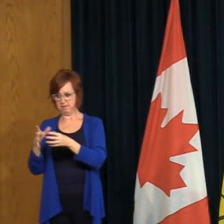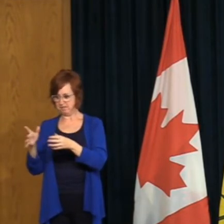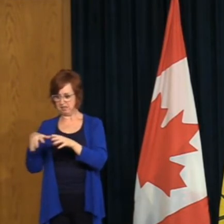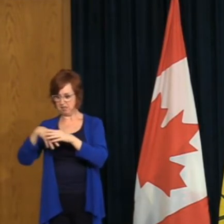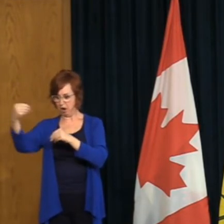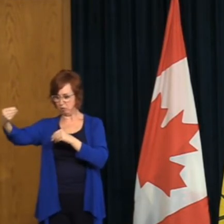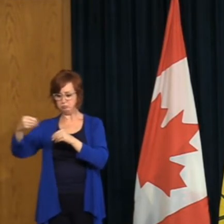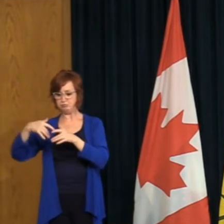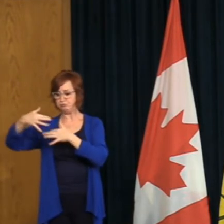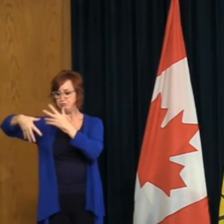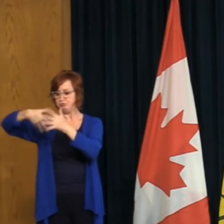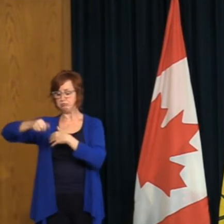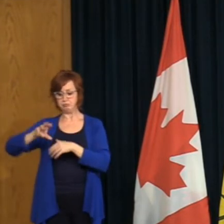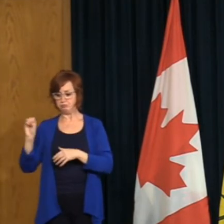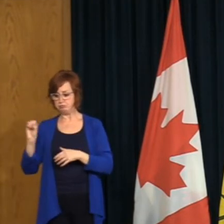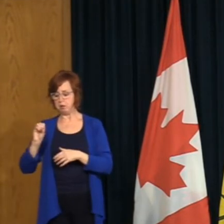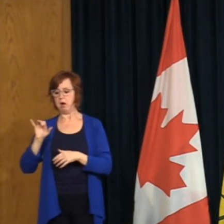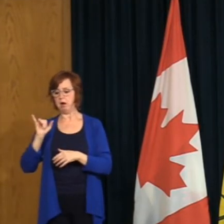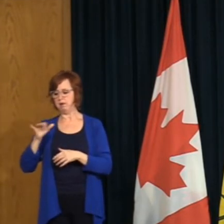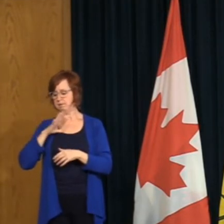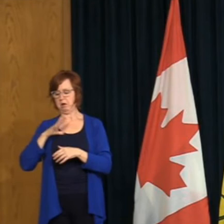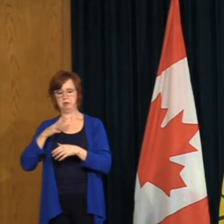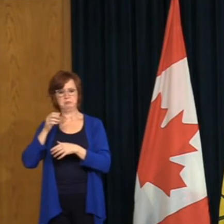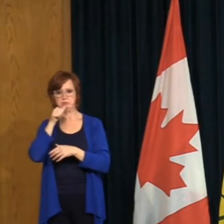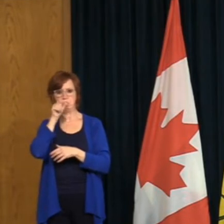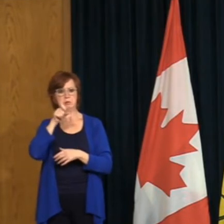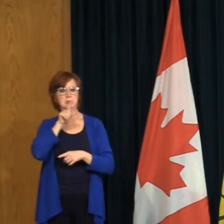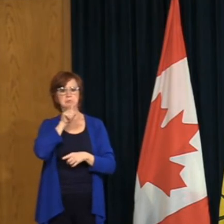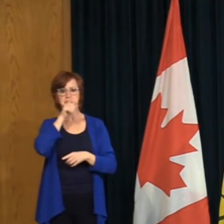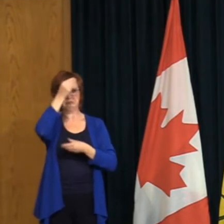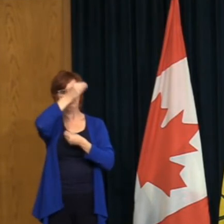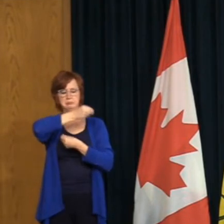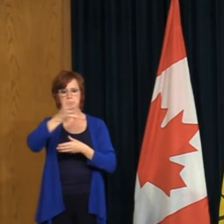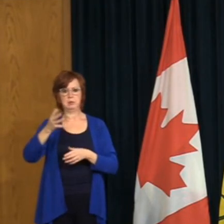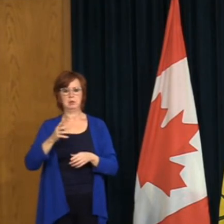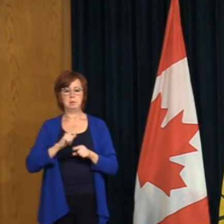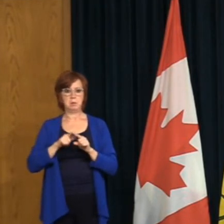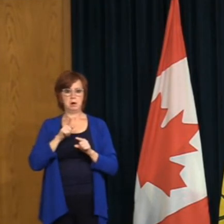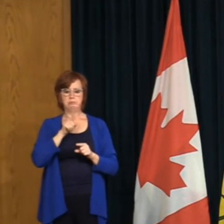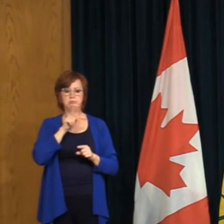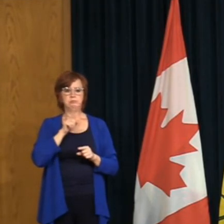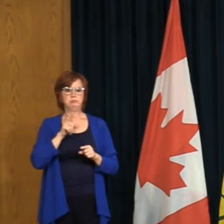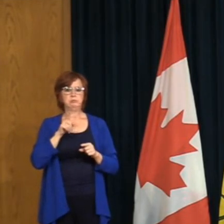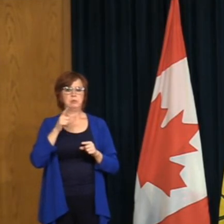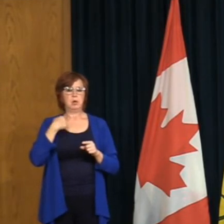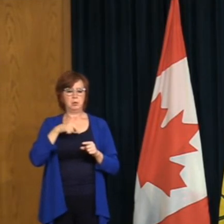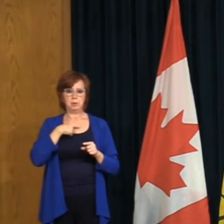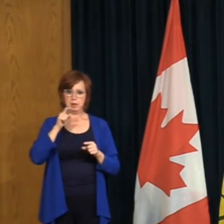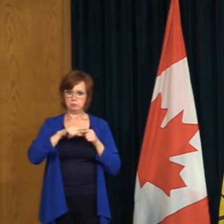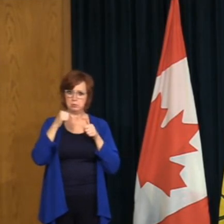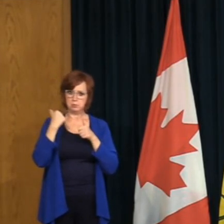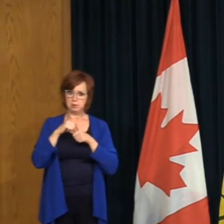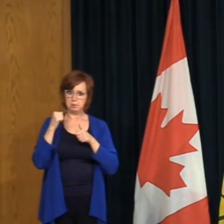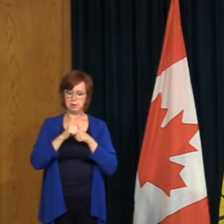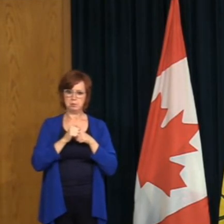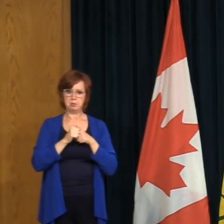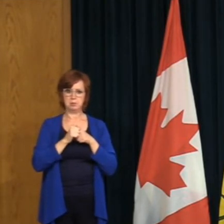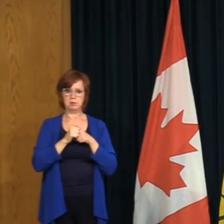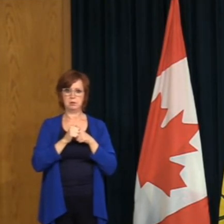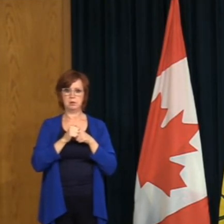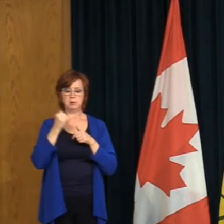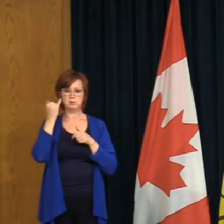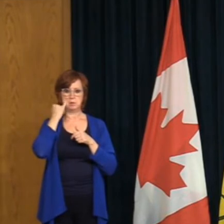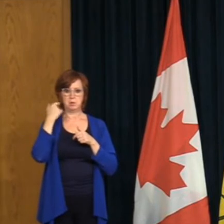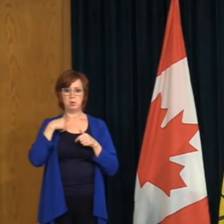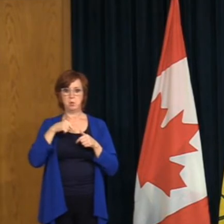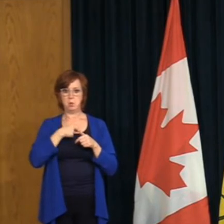these transmission events. And just a reminder to ourselves that even when we have a private gathering and we think things are very quiet and we